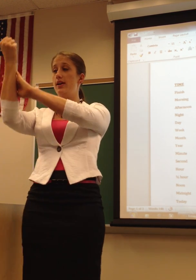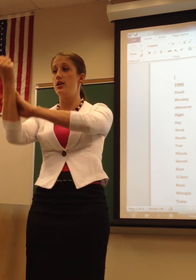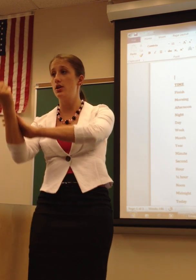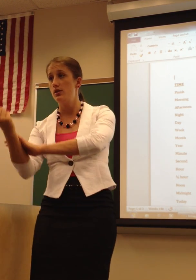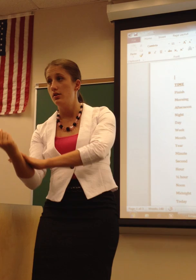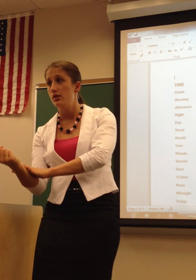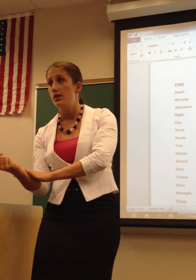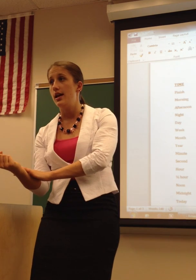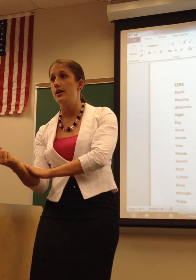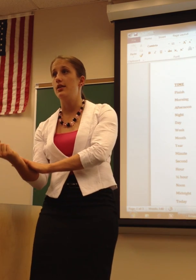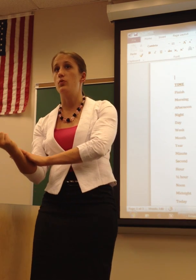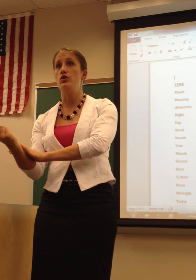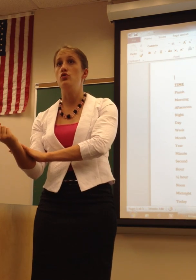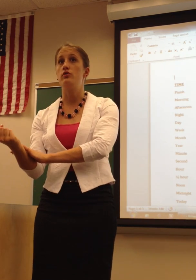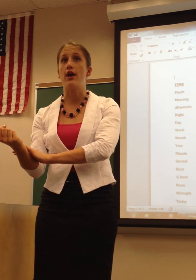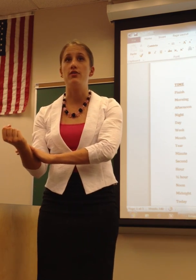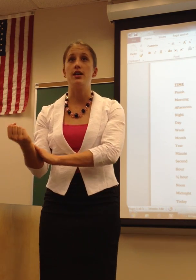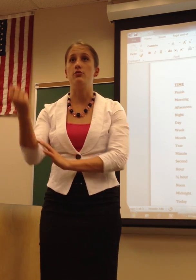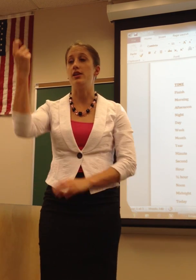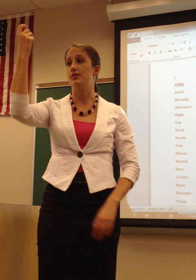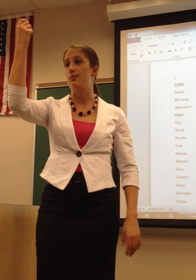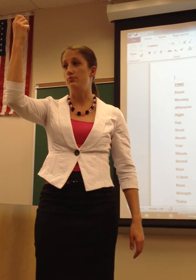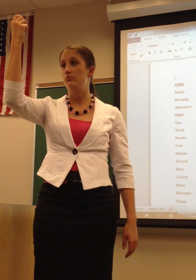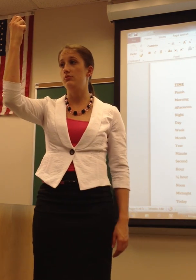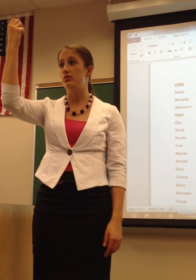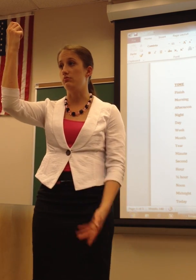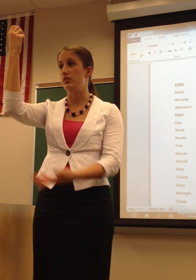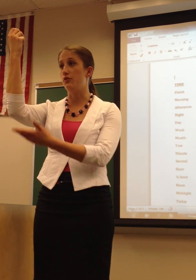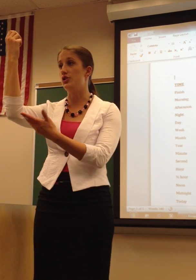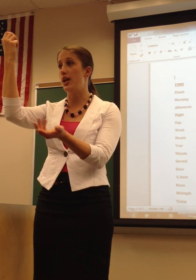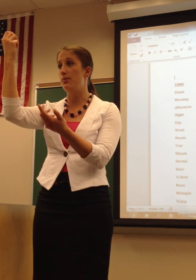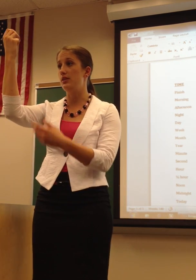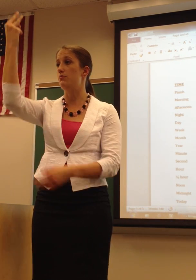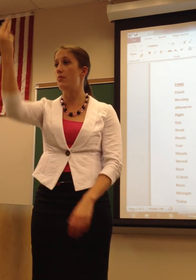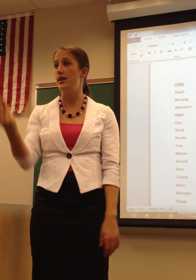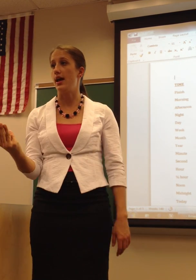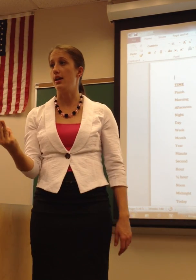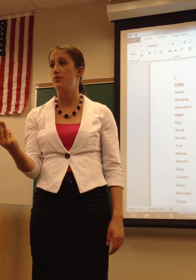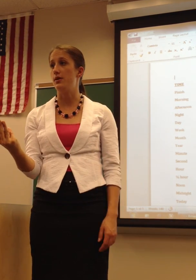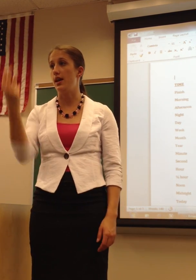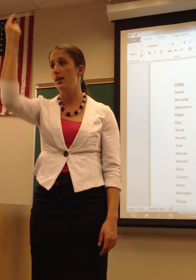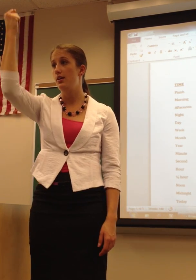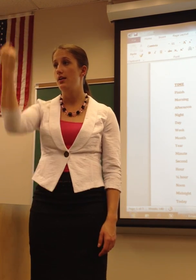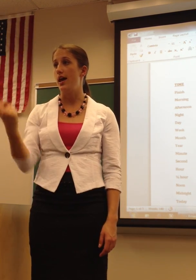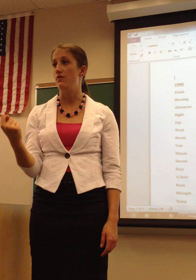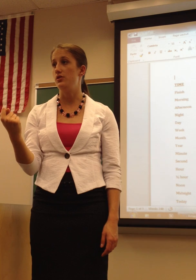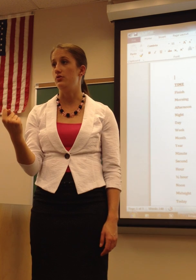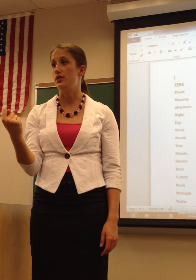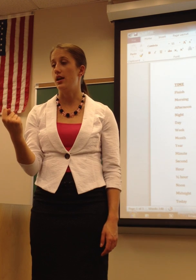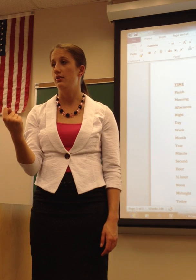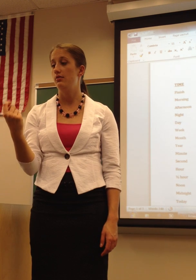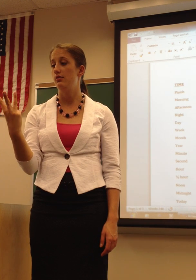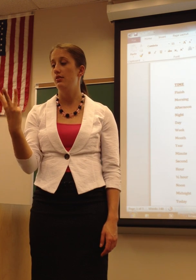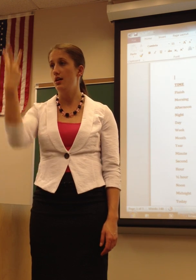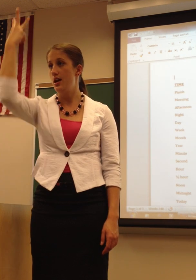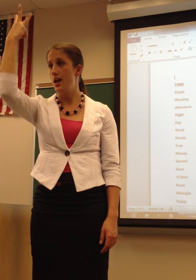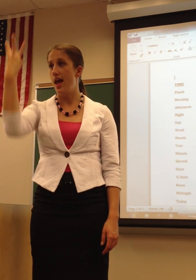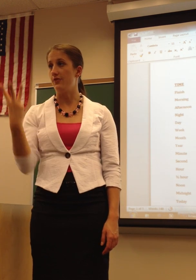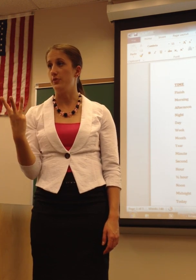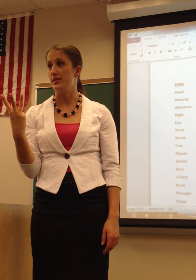here is what you use for every day of the week, except to differentiate Monday, every Monday, every Tuesday, every Wednesday,